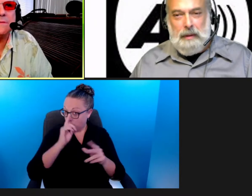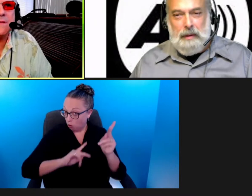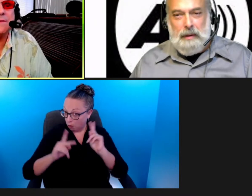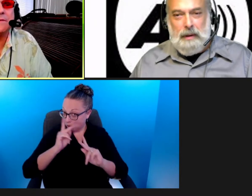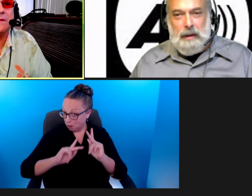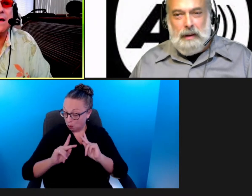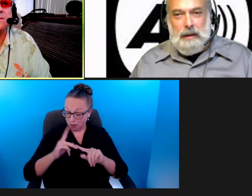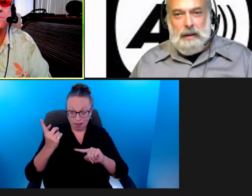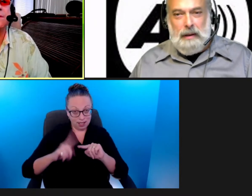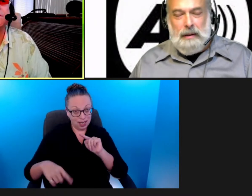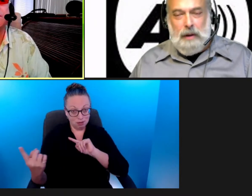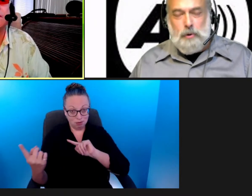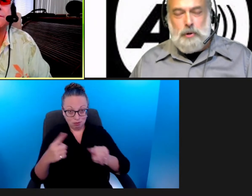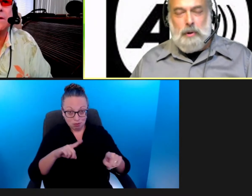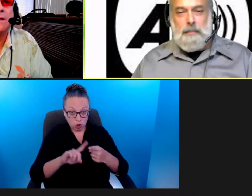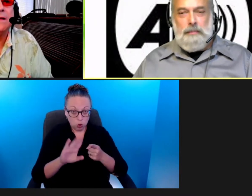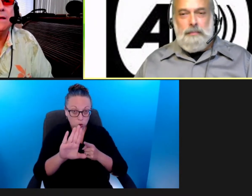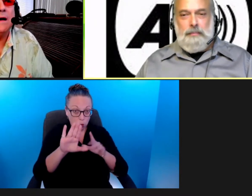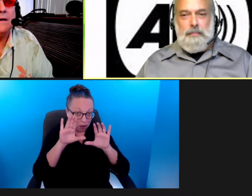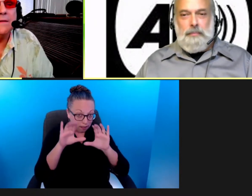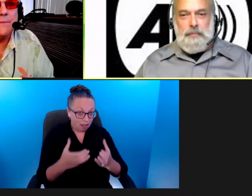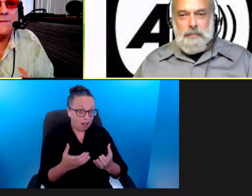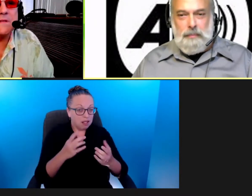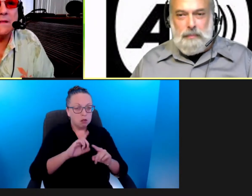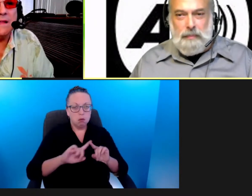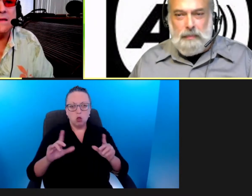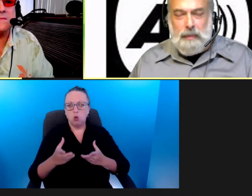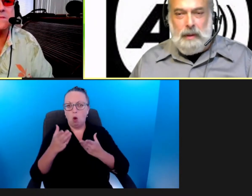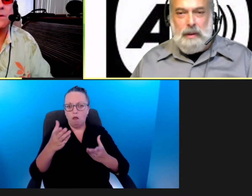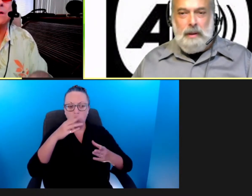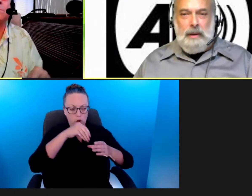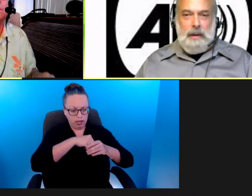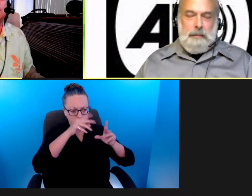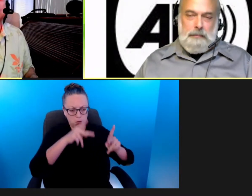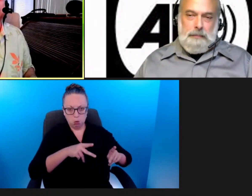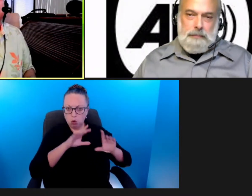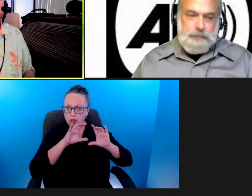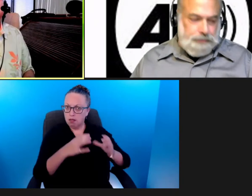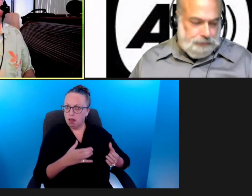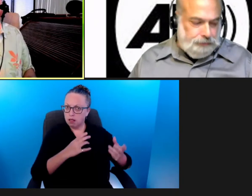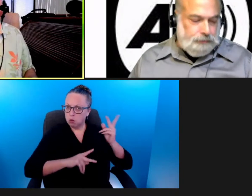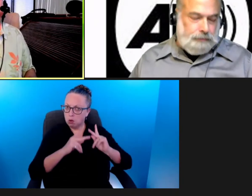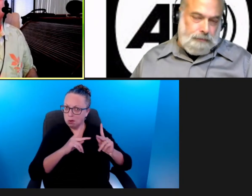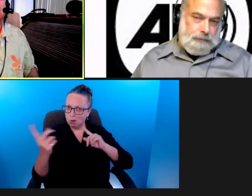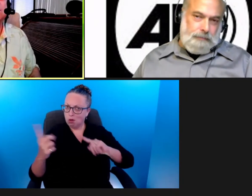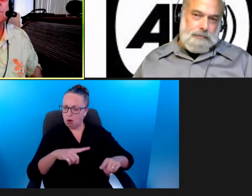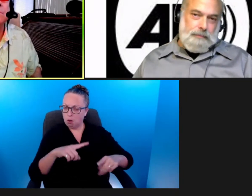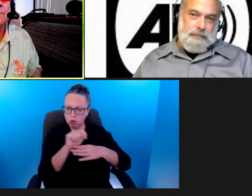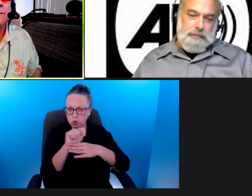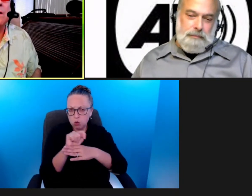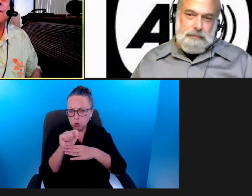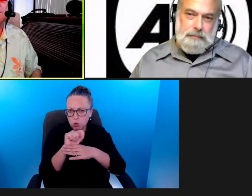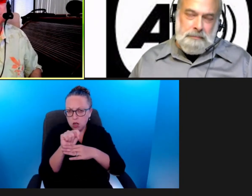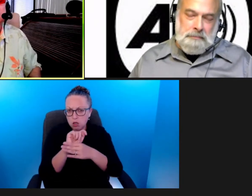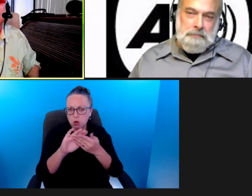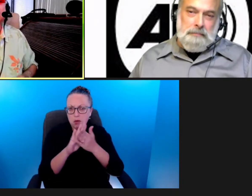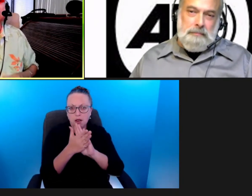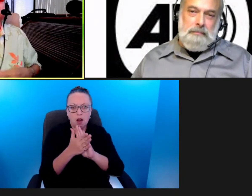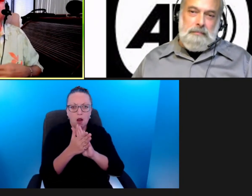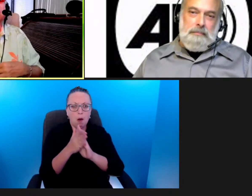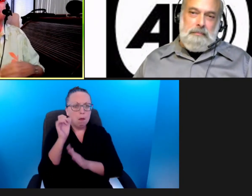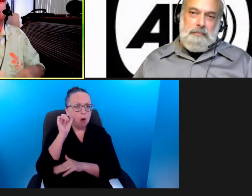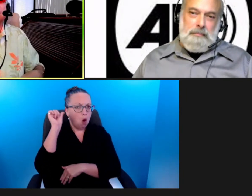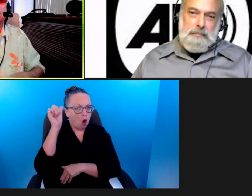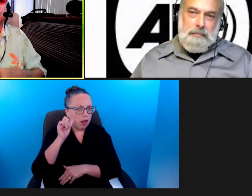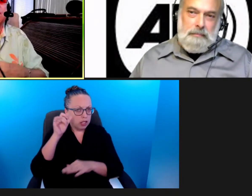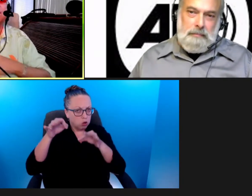unable to attend your class, but you offer in-person classes where people are trained to become audio describers,